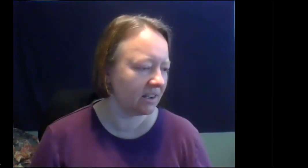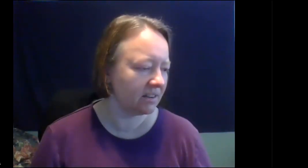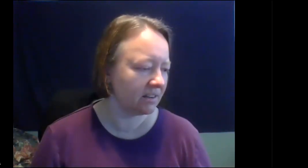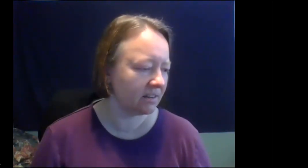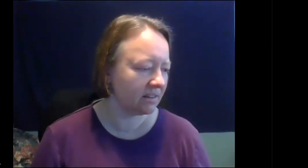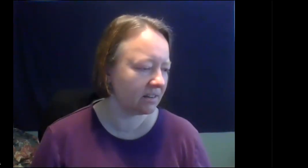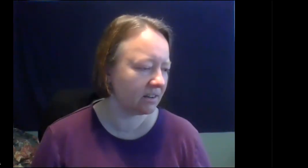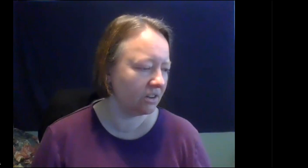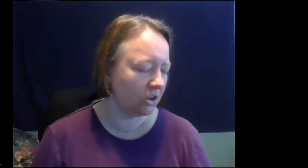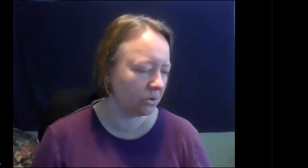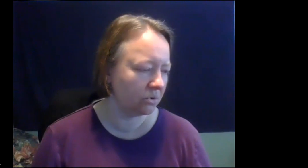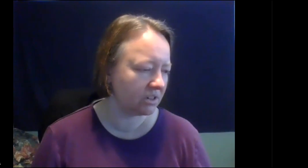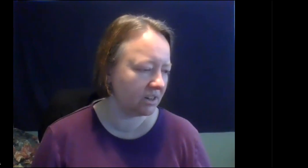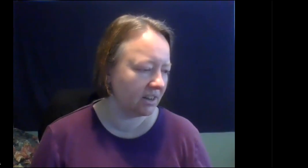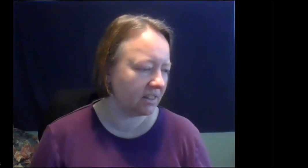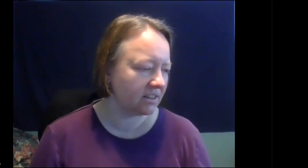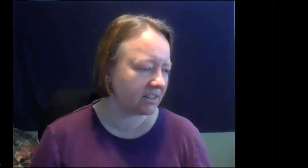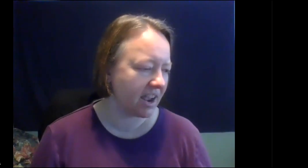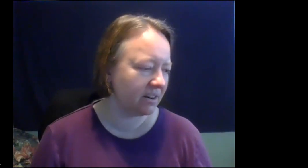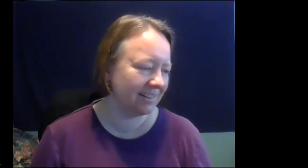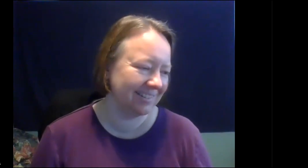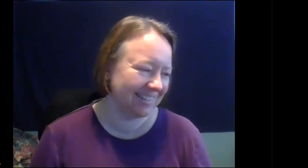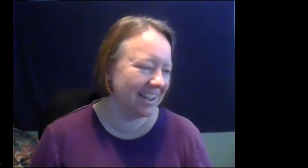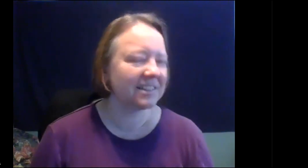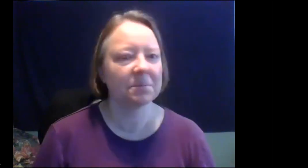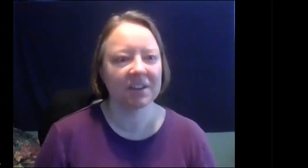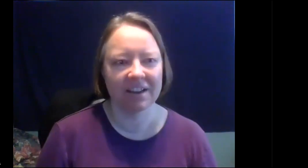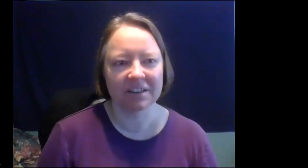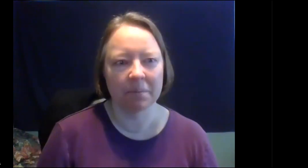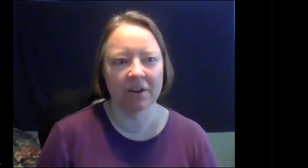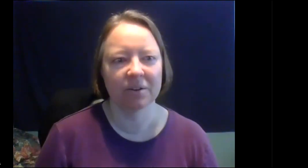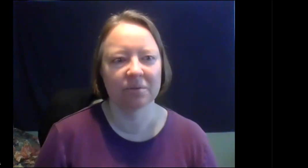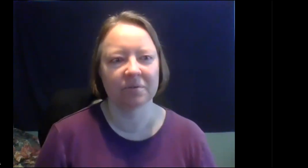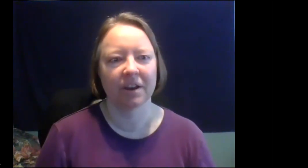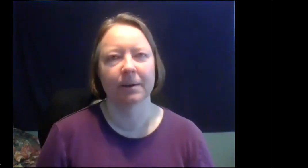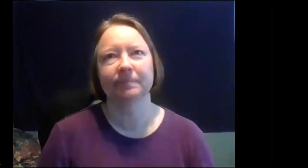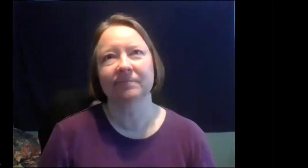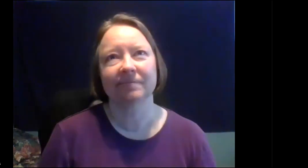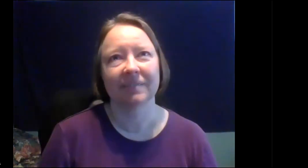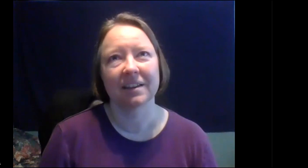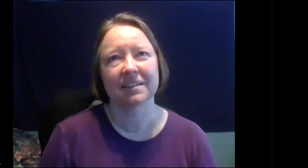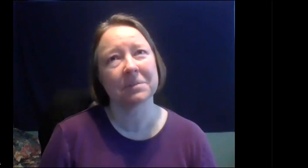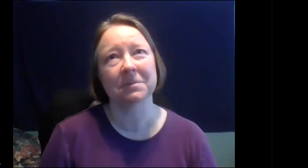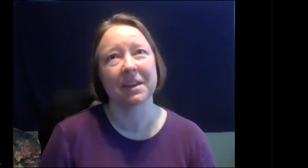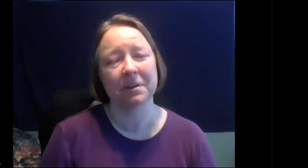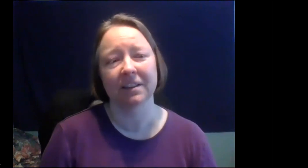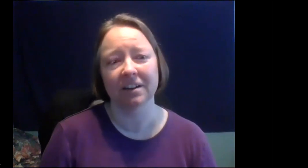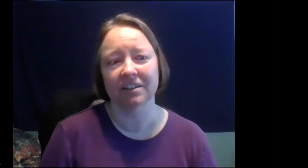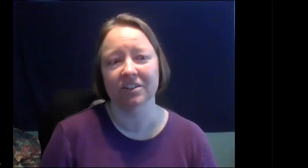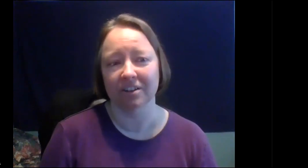and used. The sign, some signs come out of, sometimes they can be a little